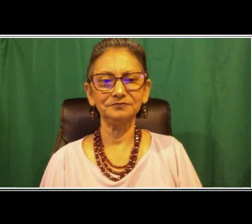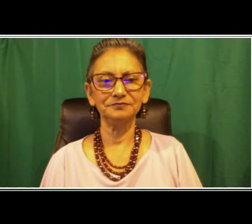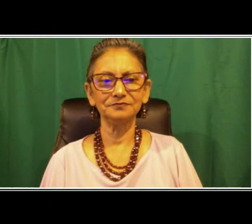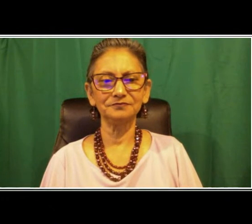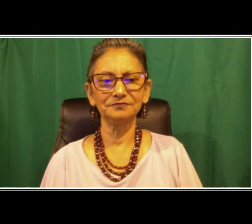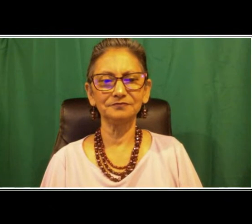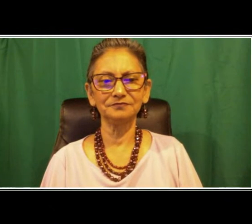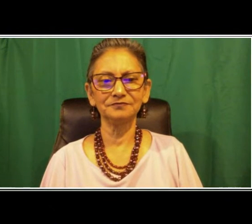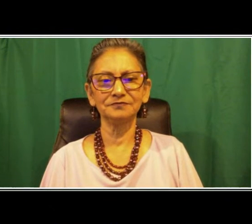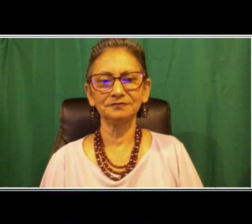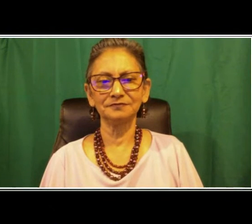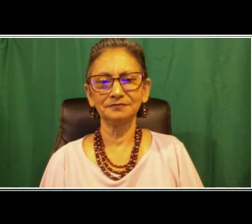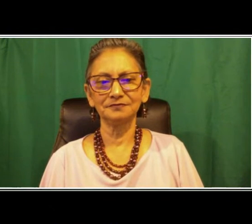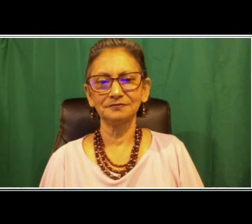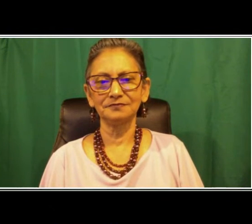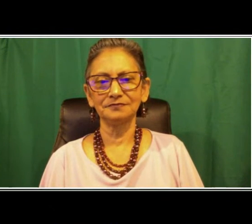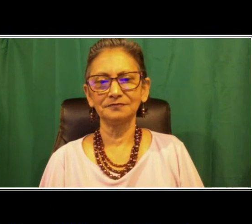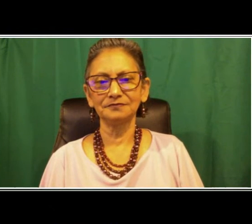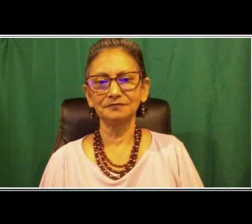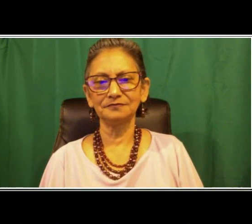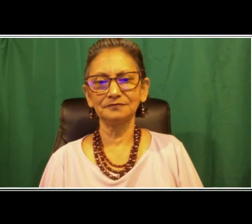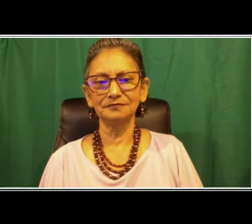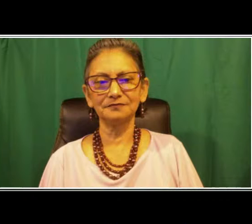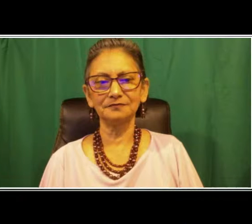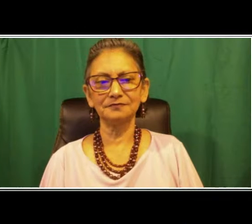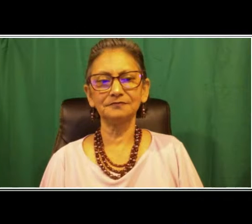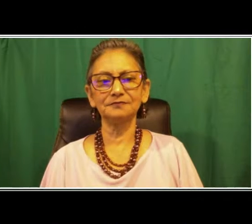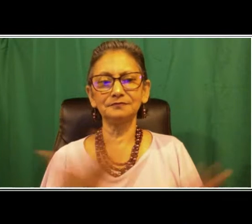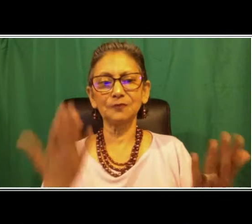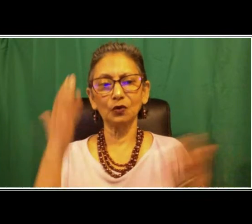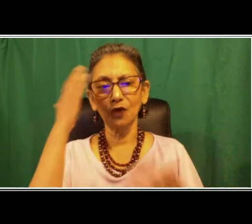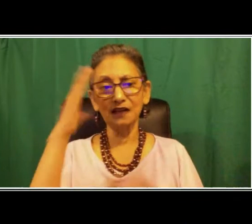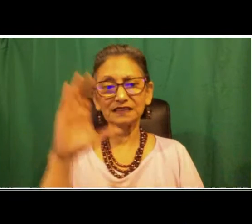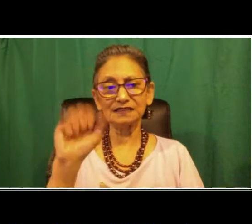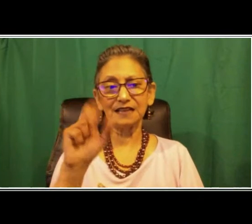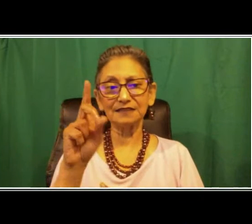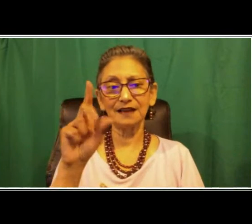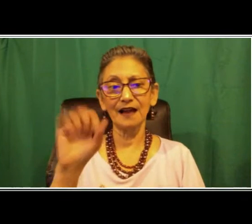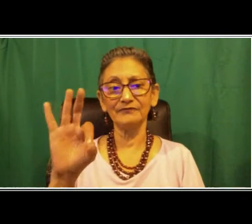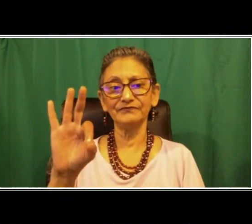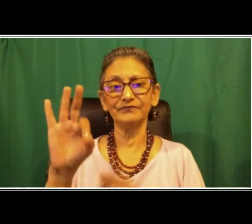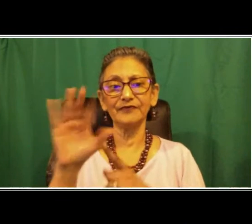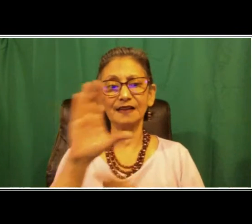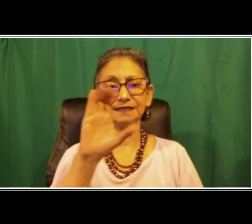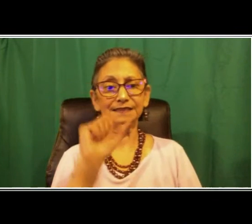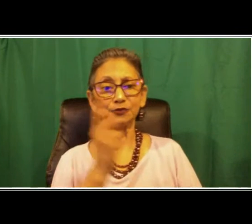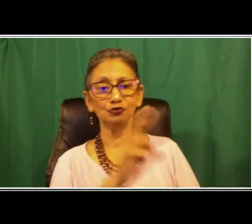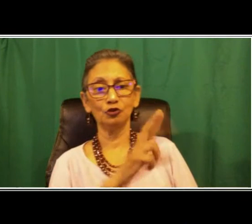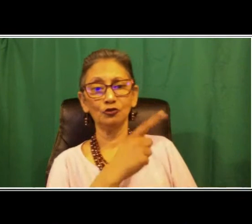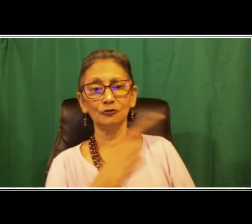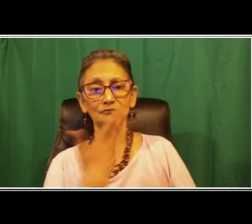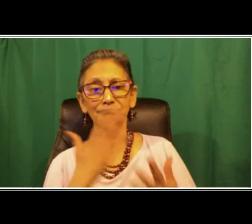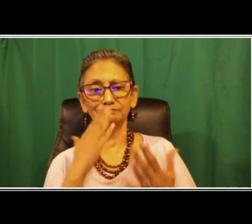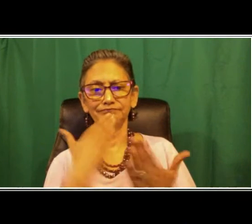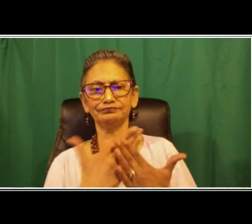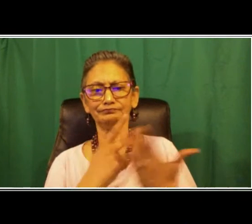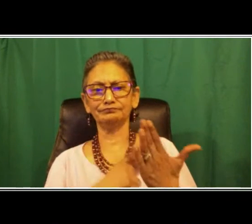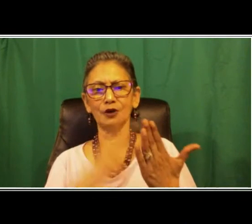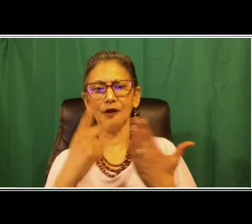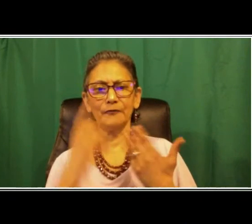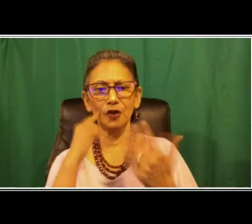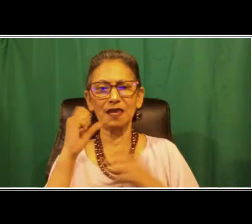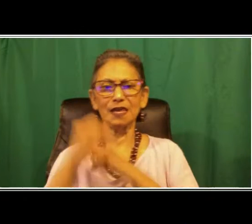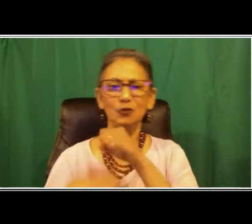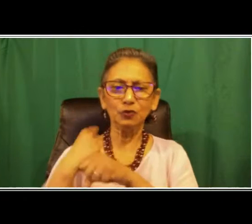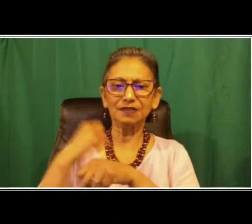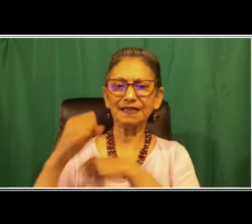I know CSDF and CSDR have been very good programs for years. I wonder if you have ever thought of doing the research